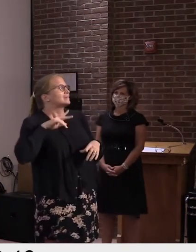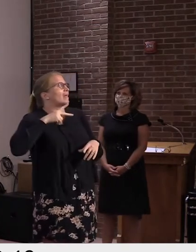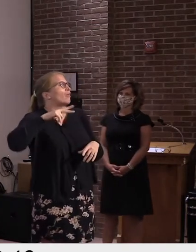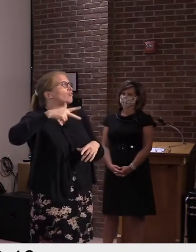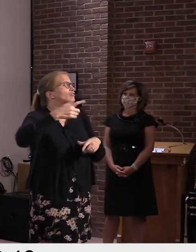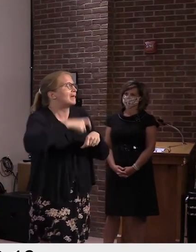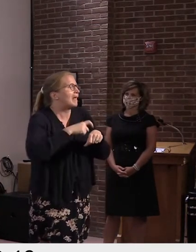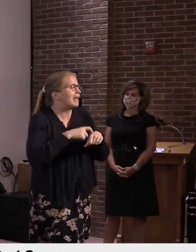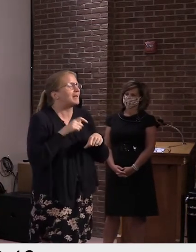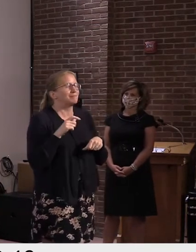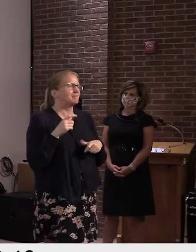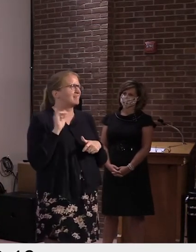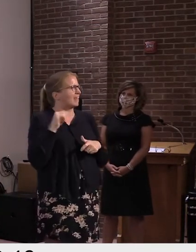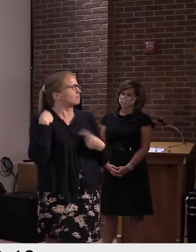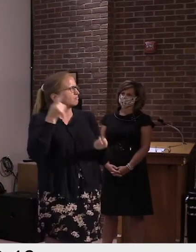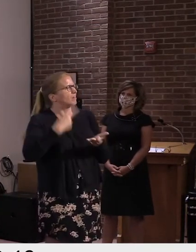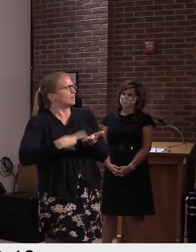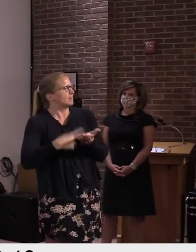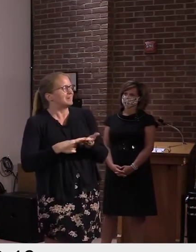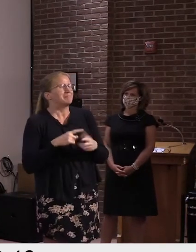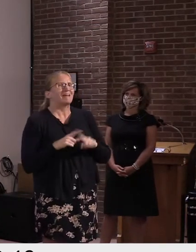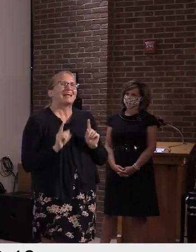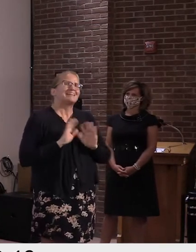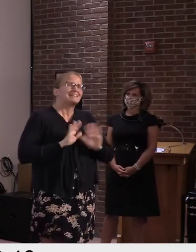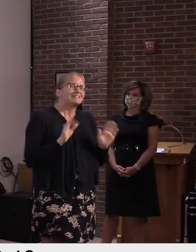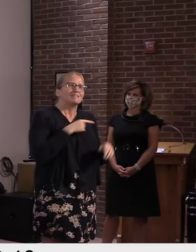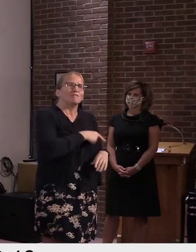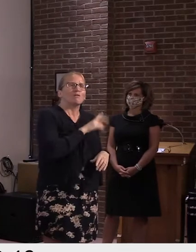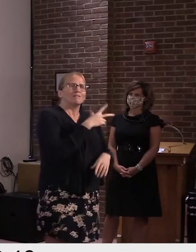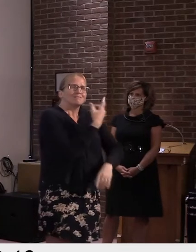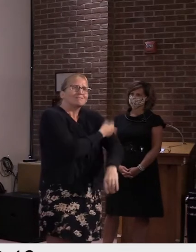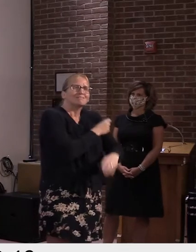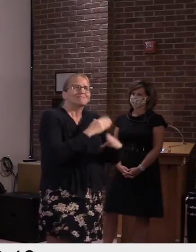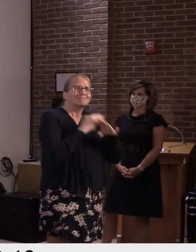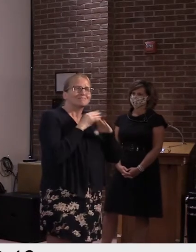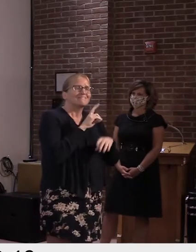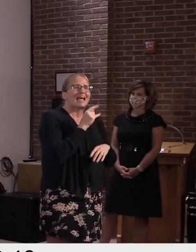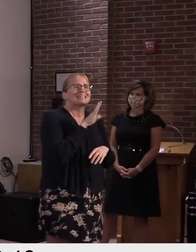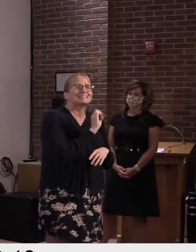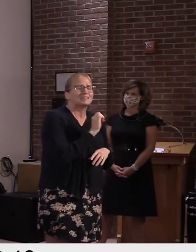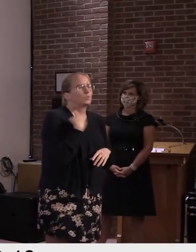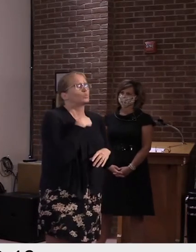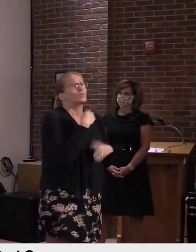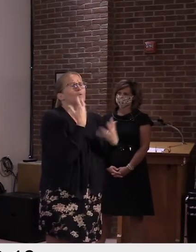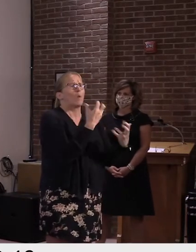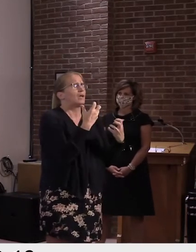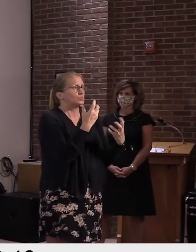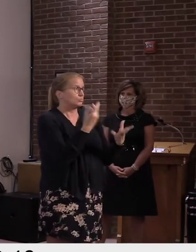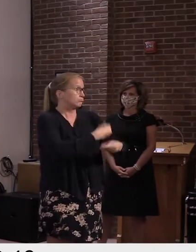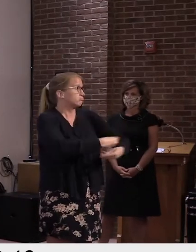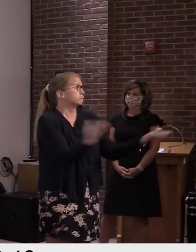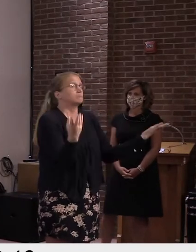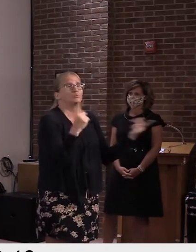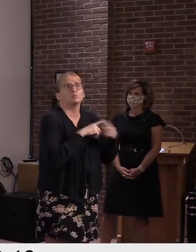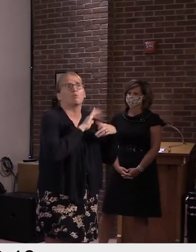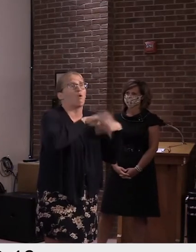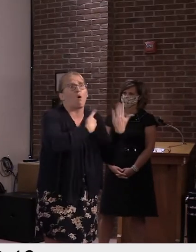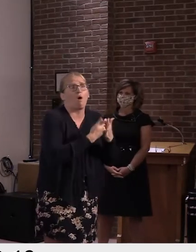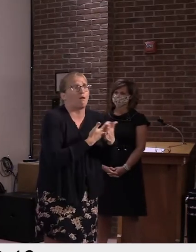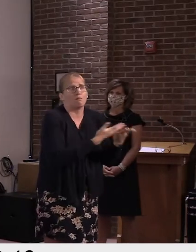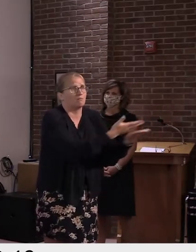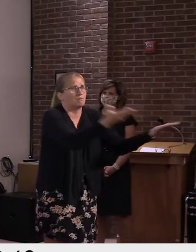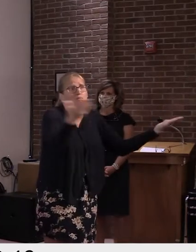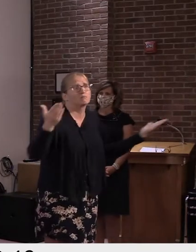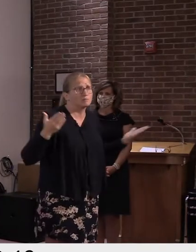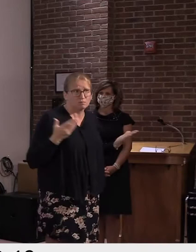comes to a vaccine, and we really look to vaccine the entire population that needs to have a vaccine to benefit